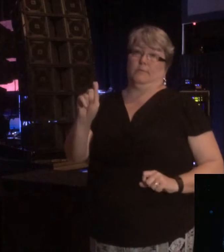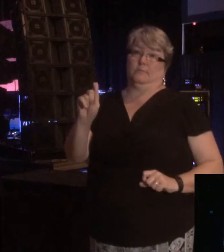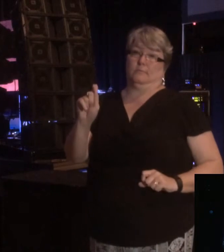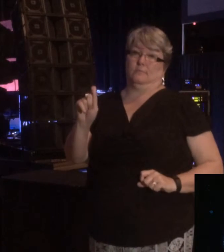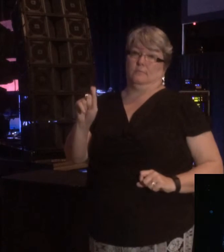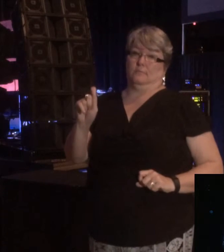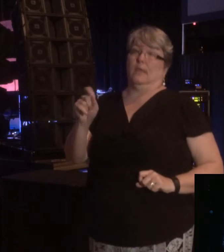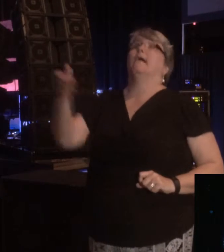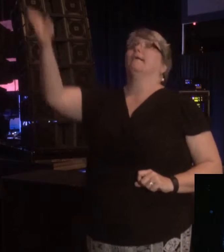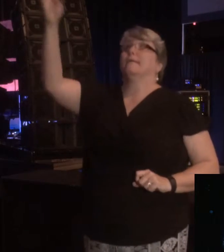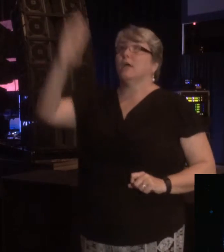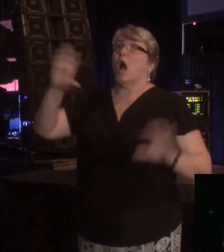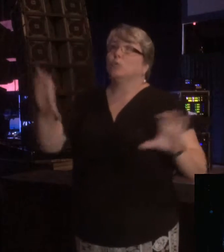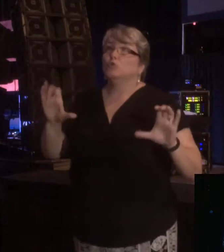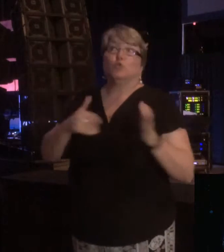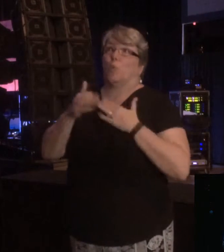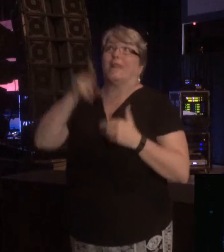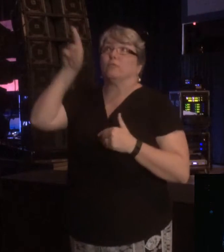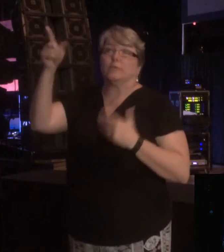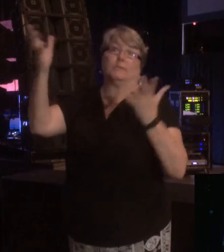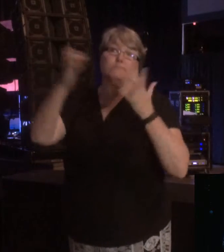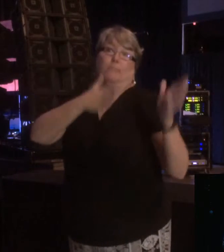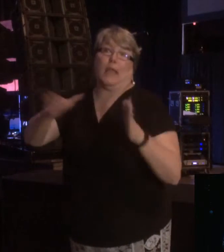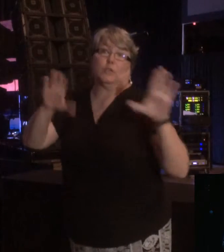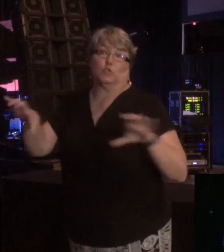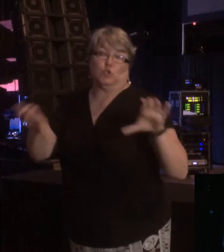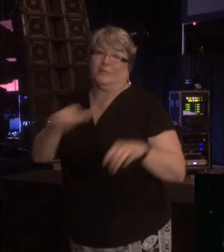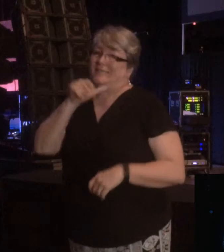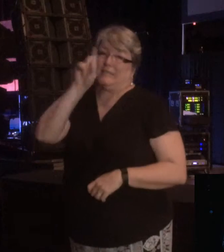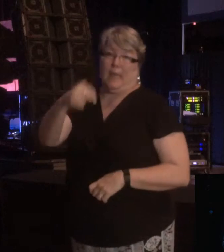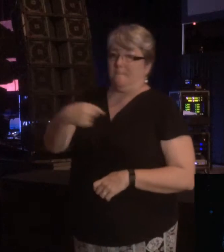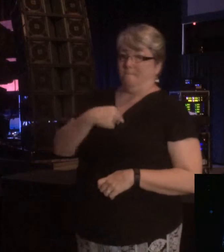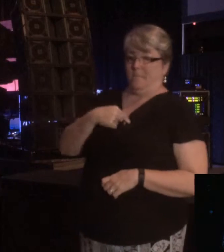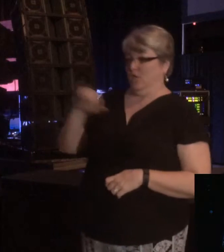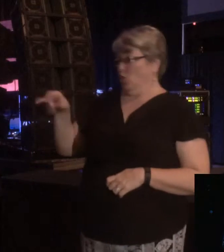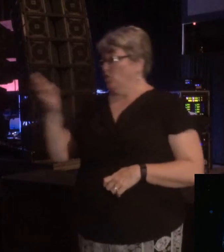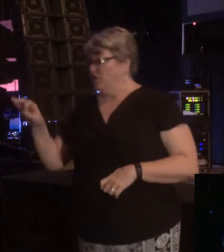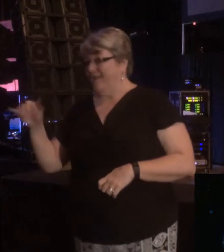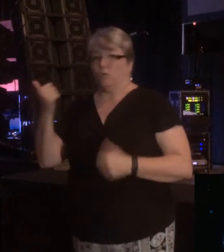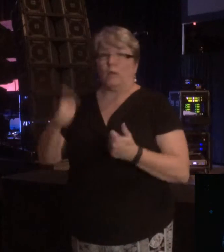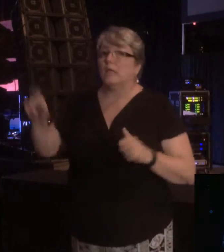Man. Lots of ways. We have all kinds of examples, yeah.